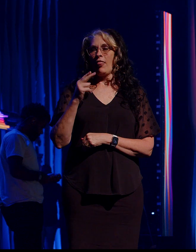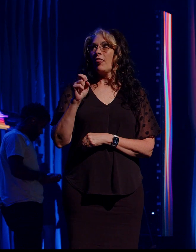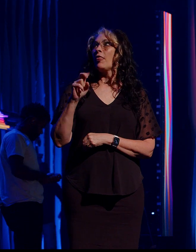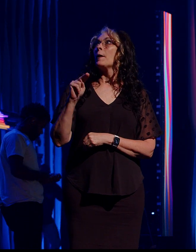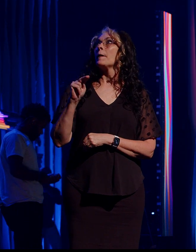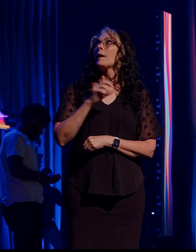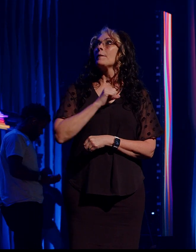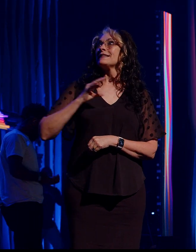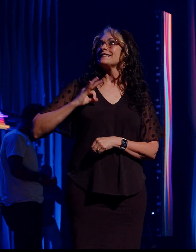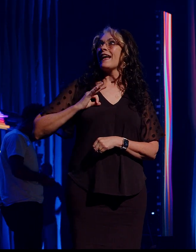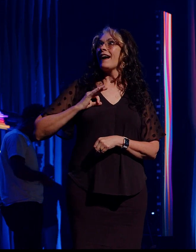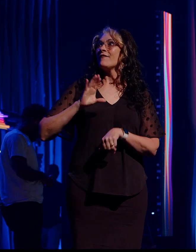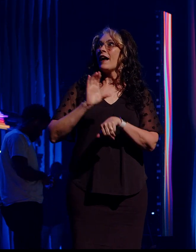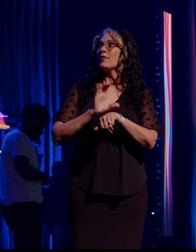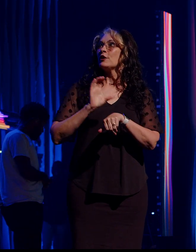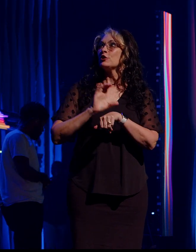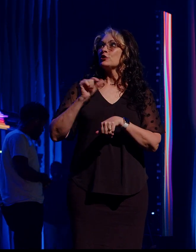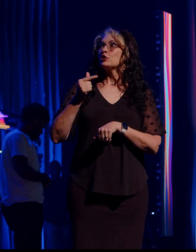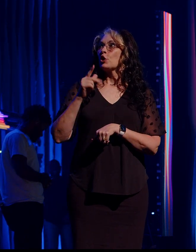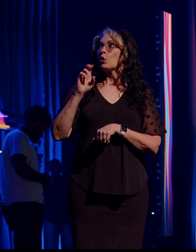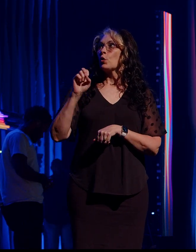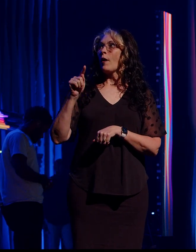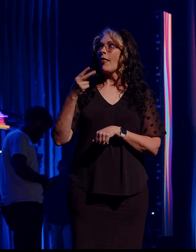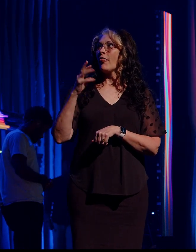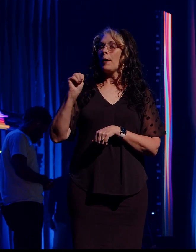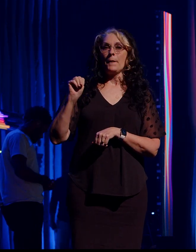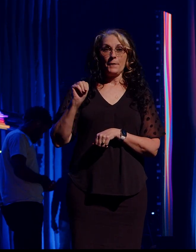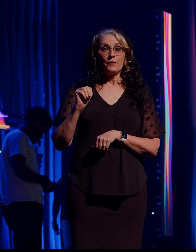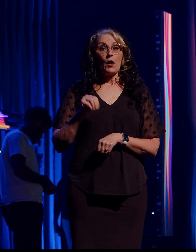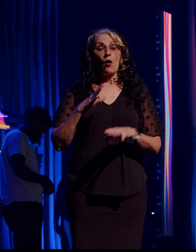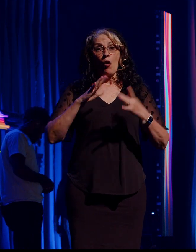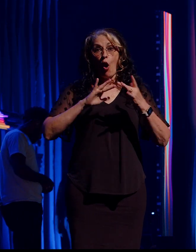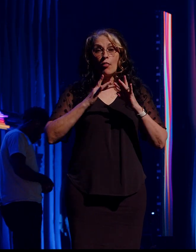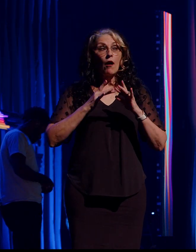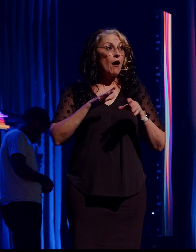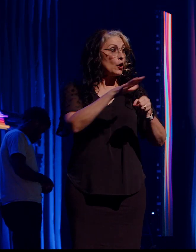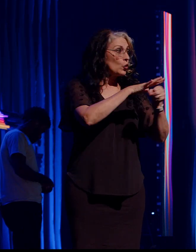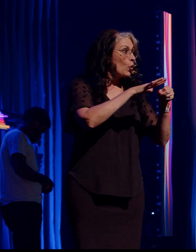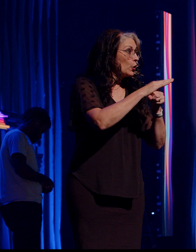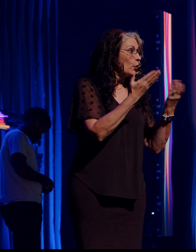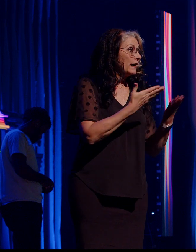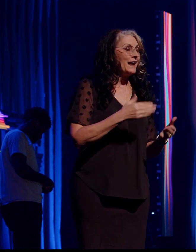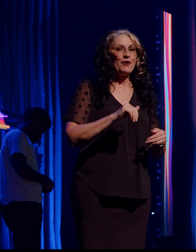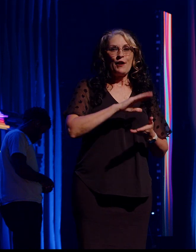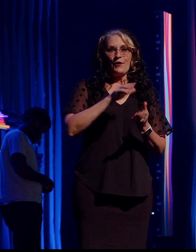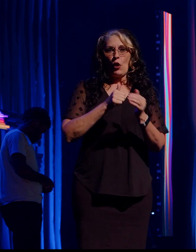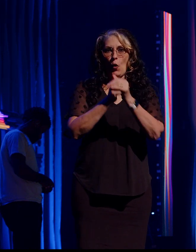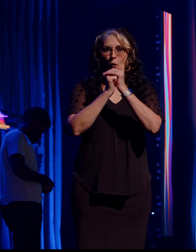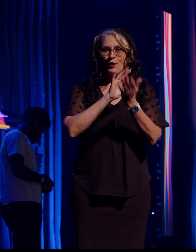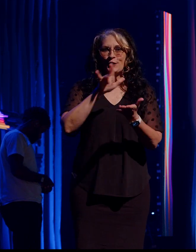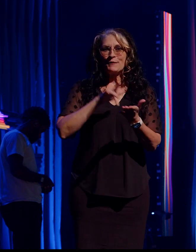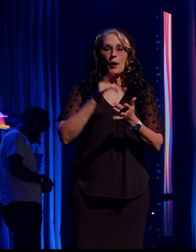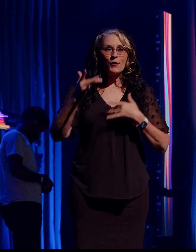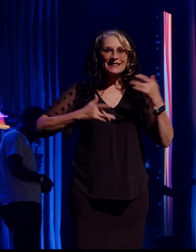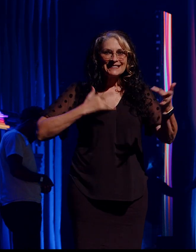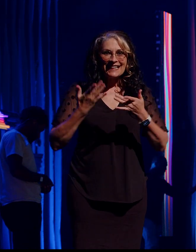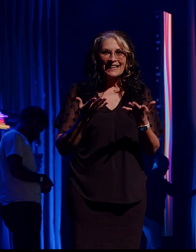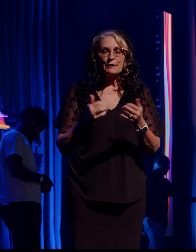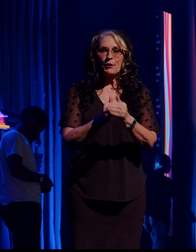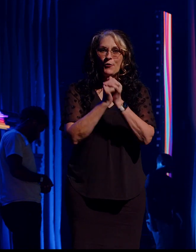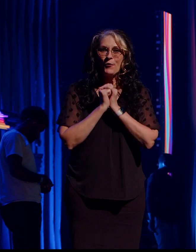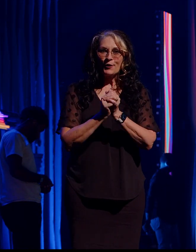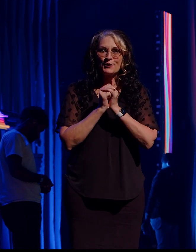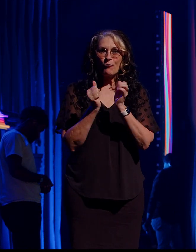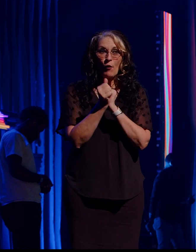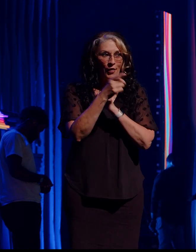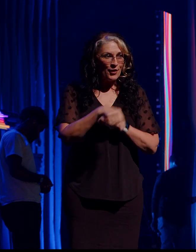on staff at the church. And whether you're joining us online, in the courtyard, or here in the worship center, we're so excited to be